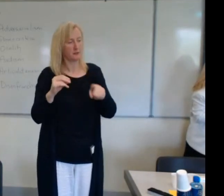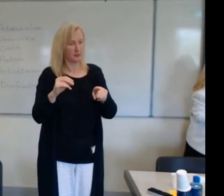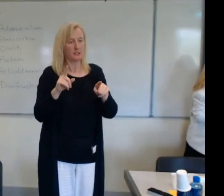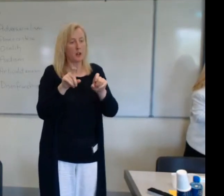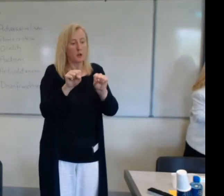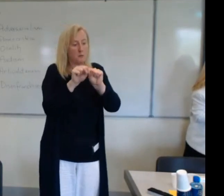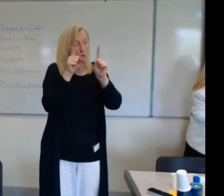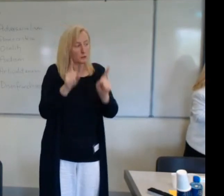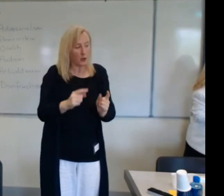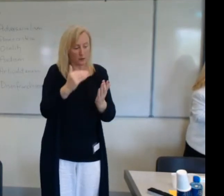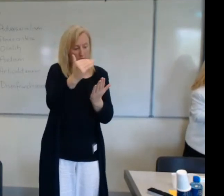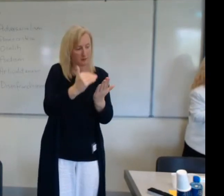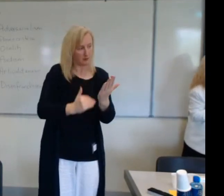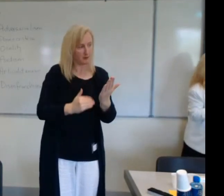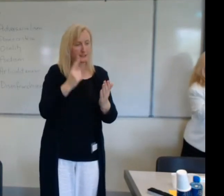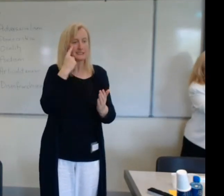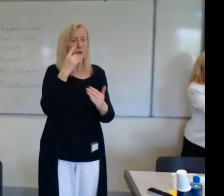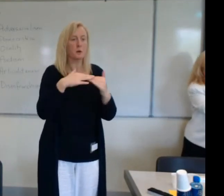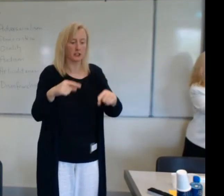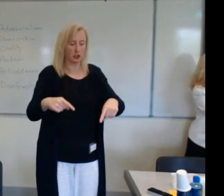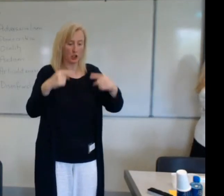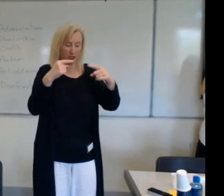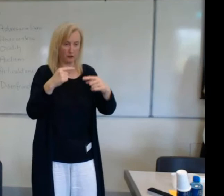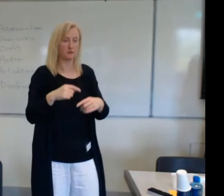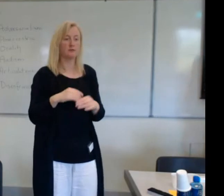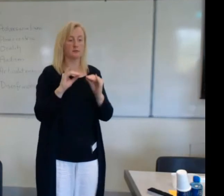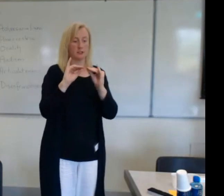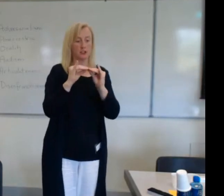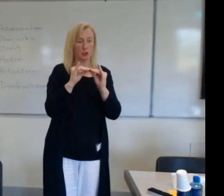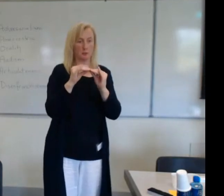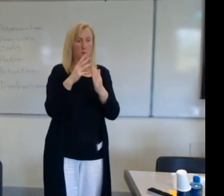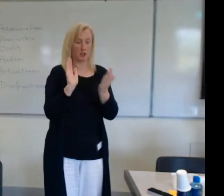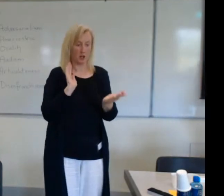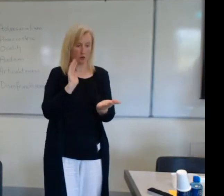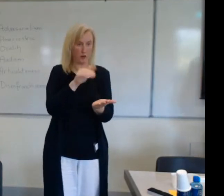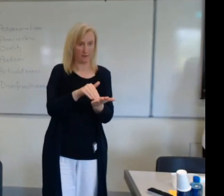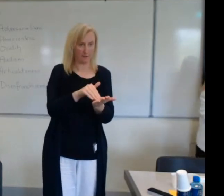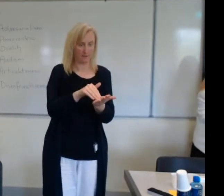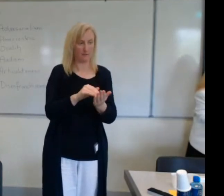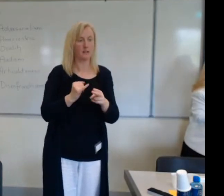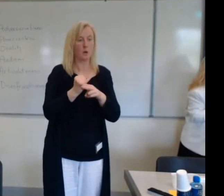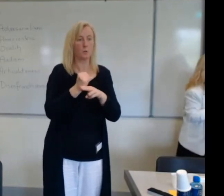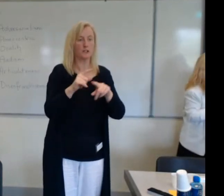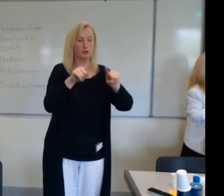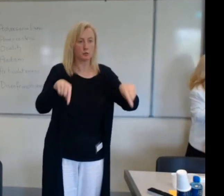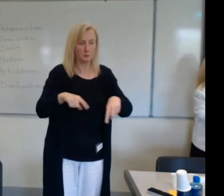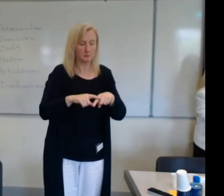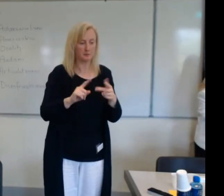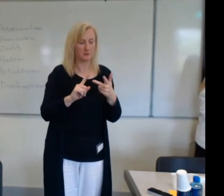into the challenges that for interpreters on arrival, in waiting room areas, interpreting during the session,